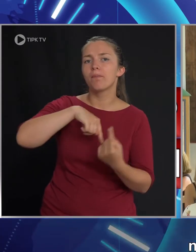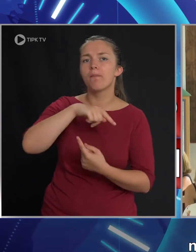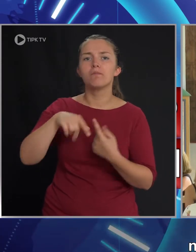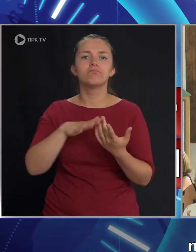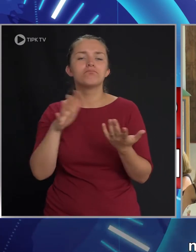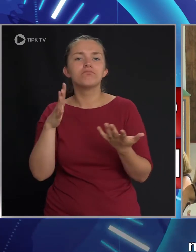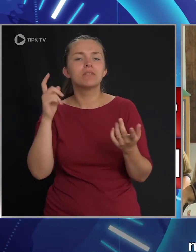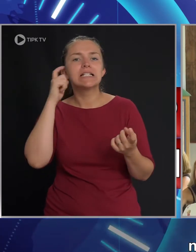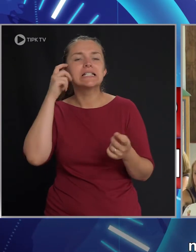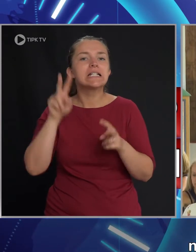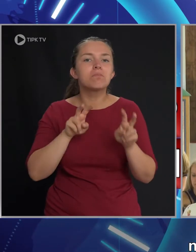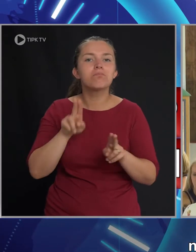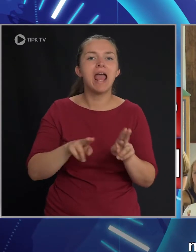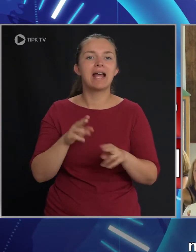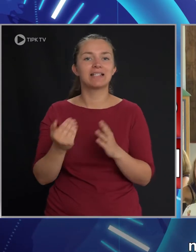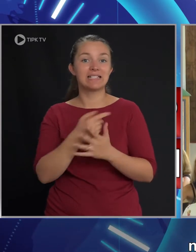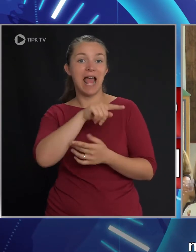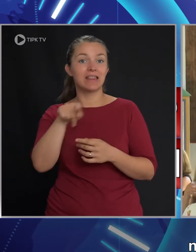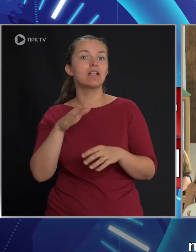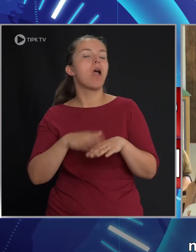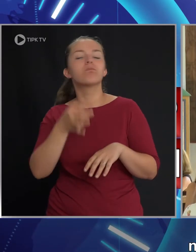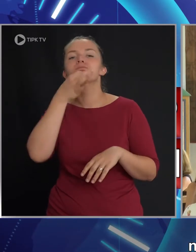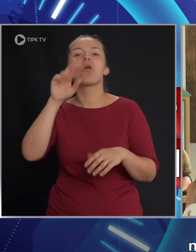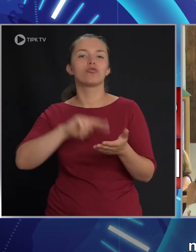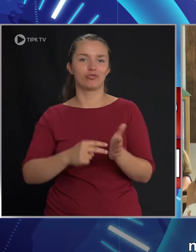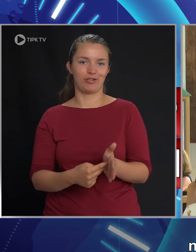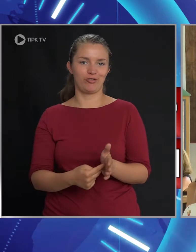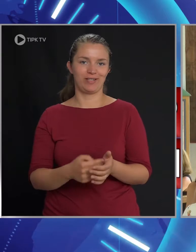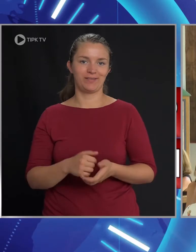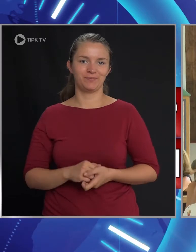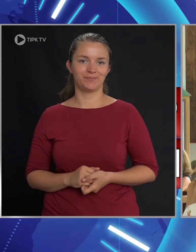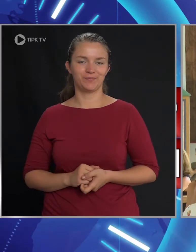just to take care of them in a better way.